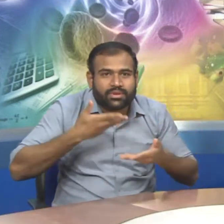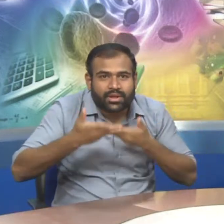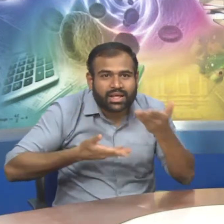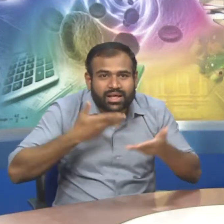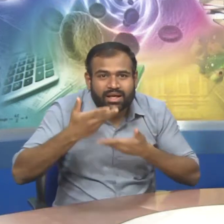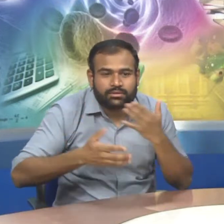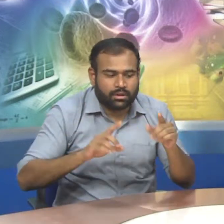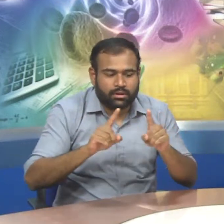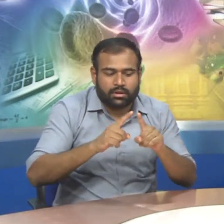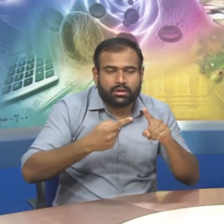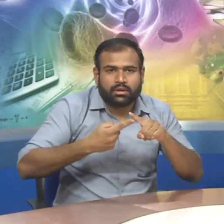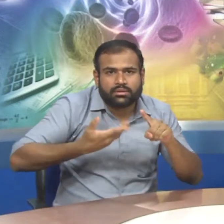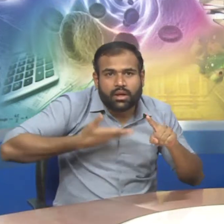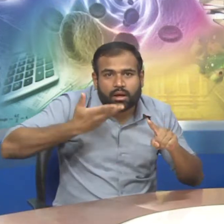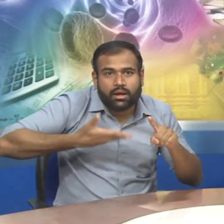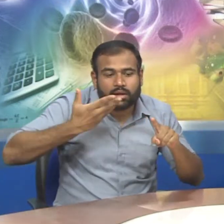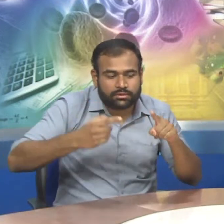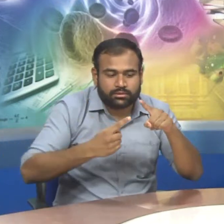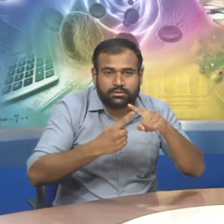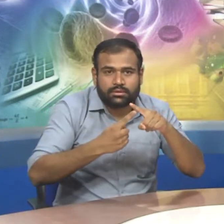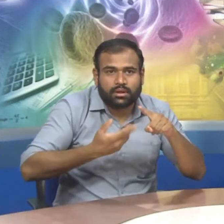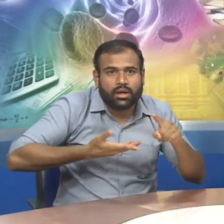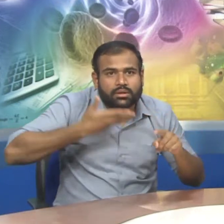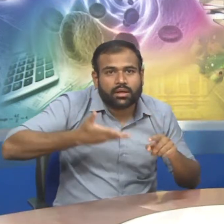T plus teach means training.